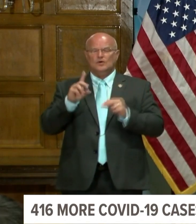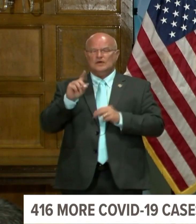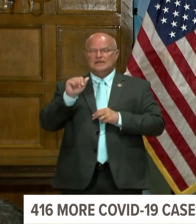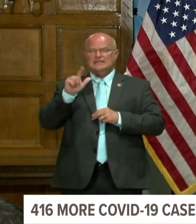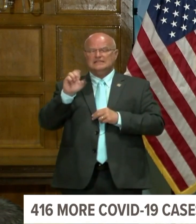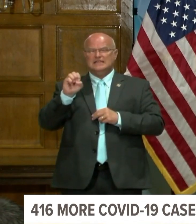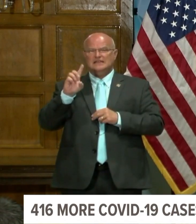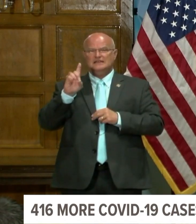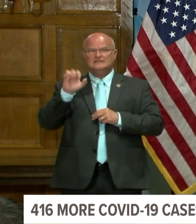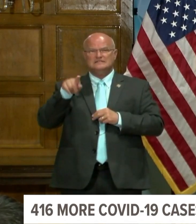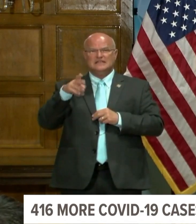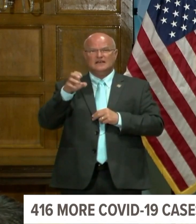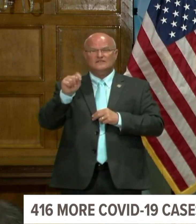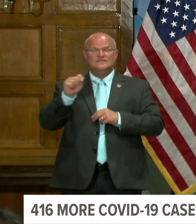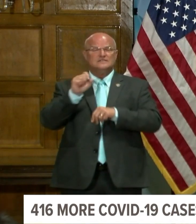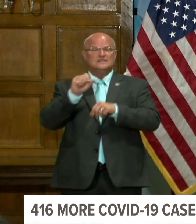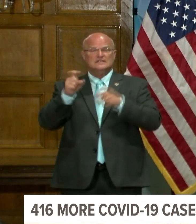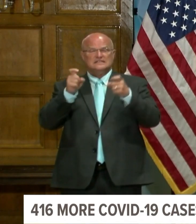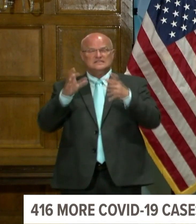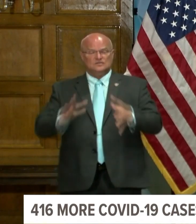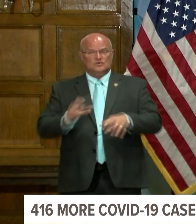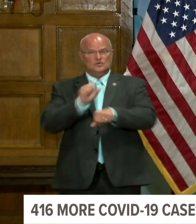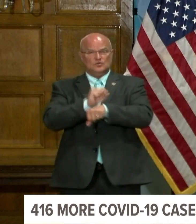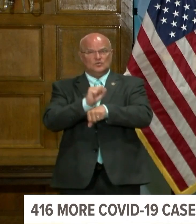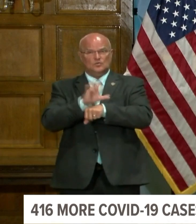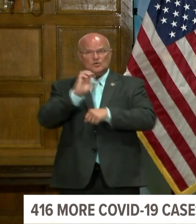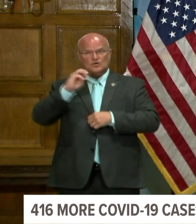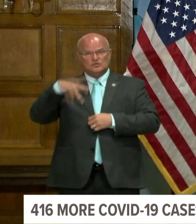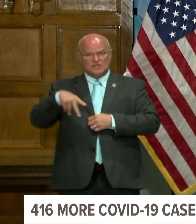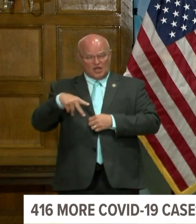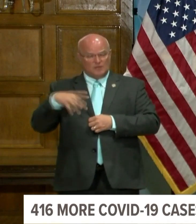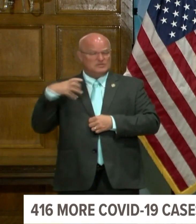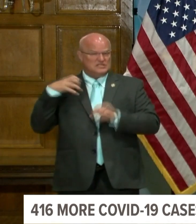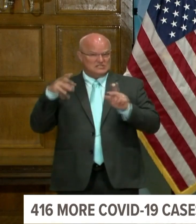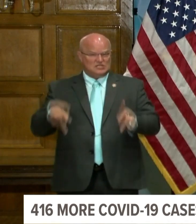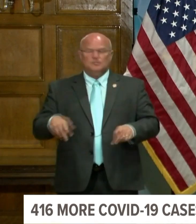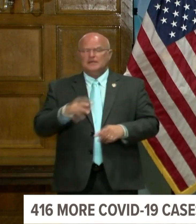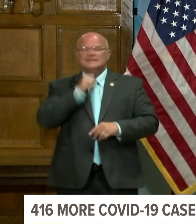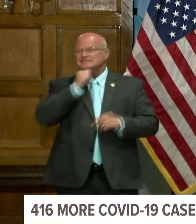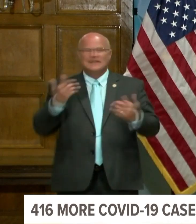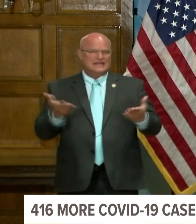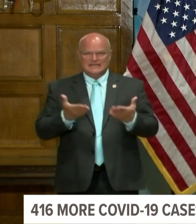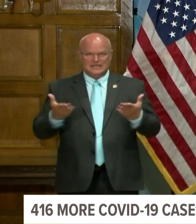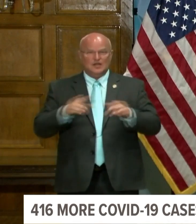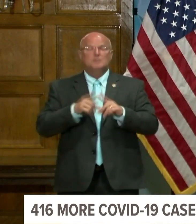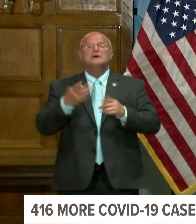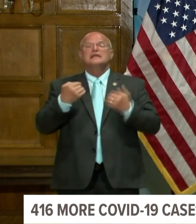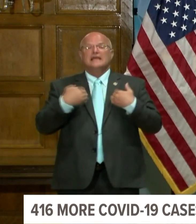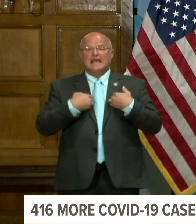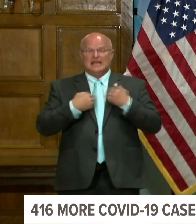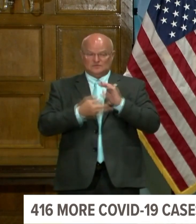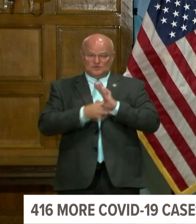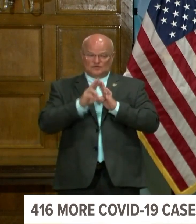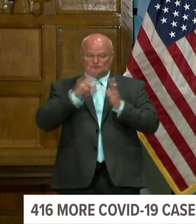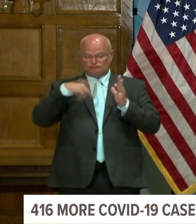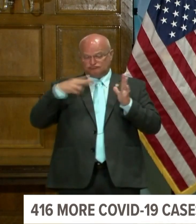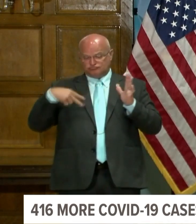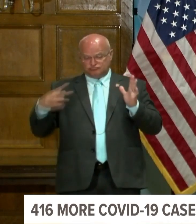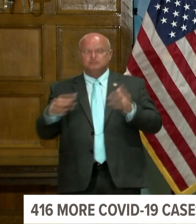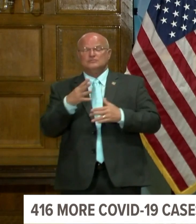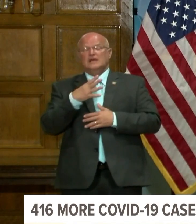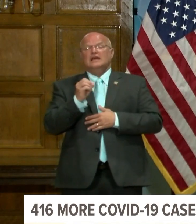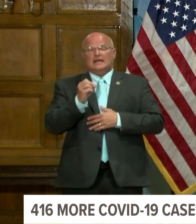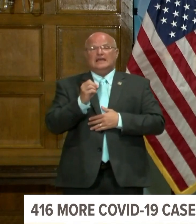Douthit is our executive director of the Workers' Comp Commission, chairman, and he's not here, but he has reviewed this